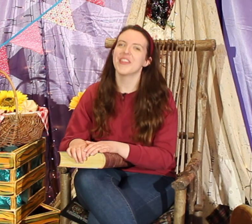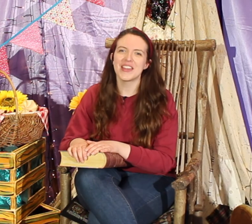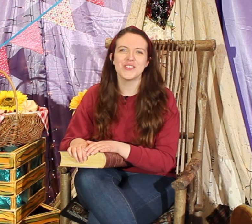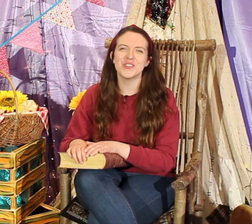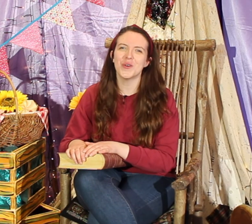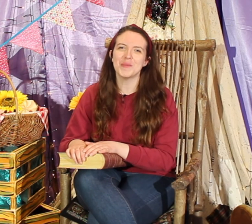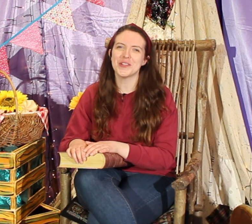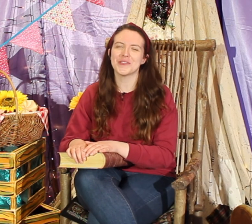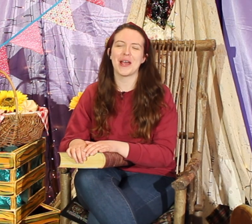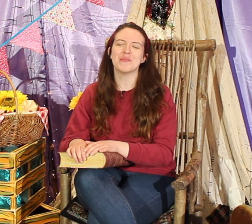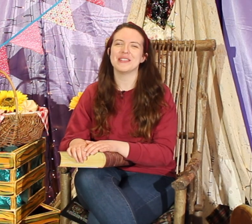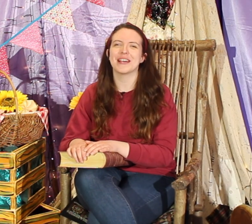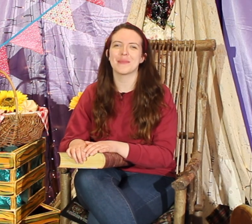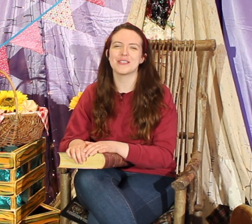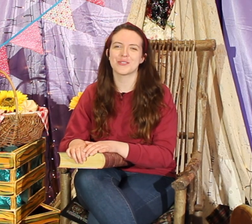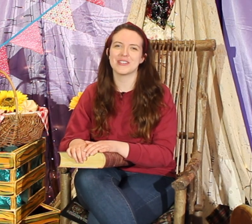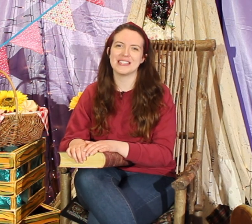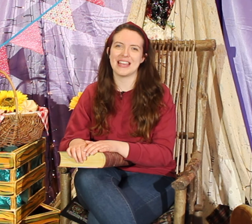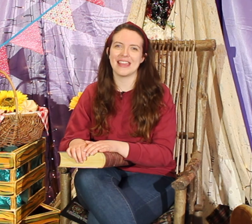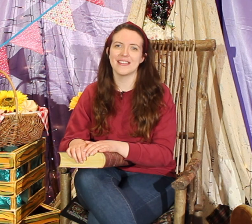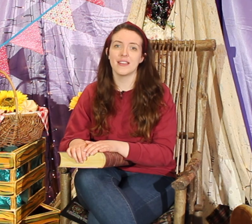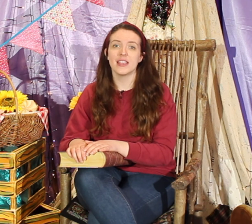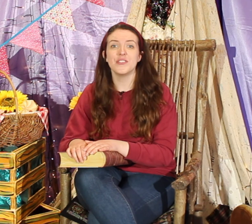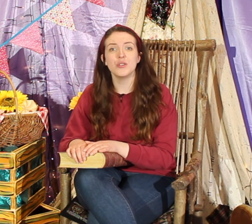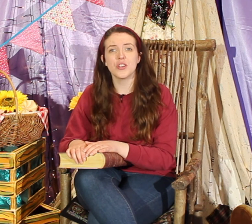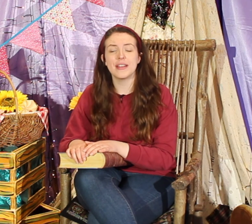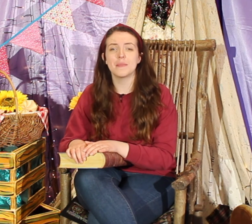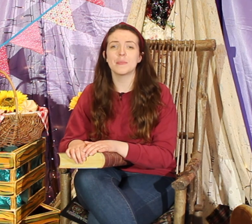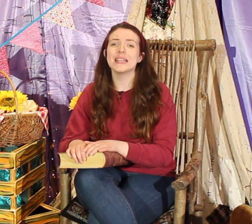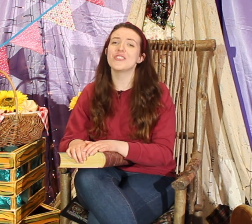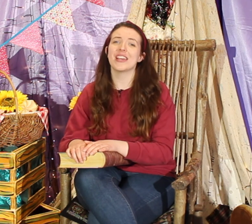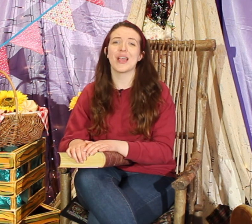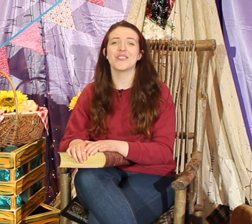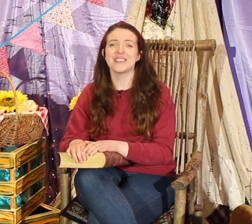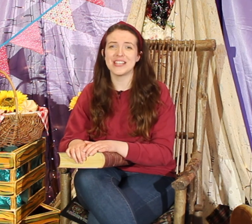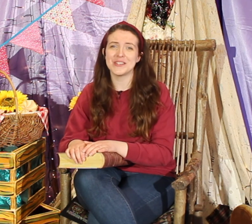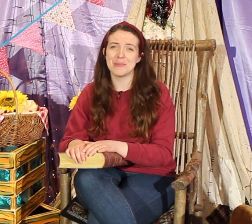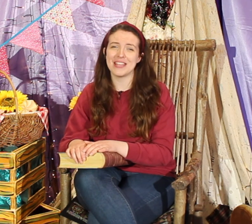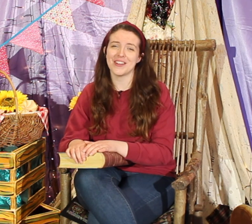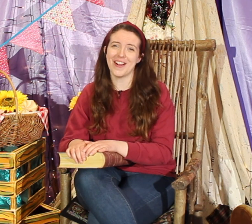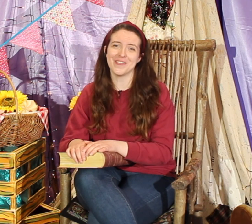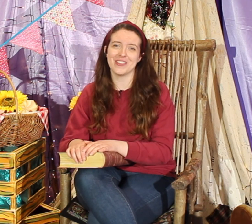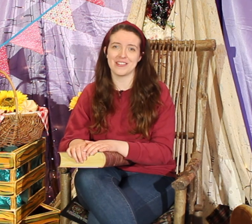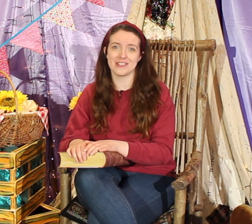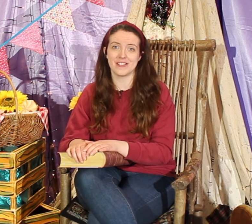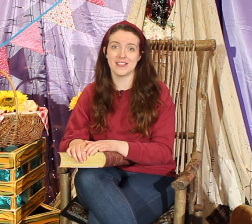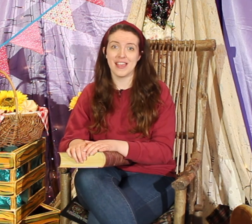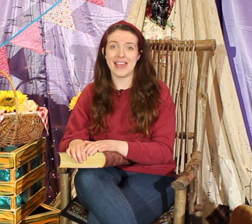Thank you so much for helping me tell my story today. If you enjoyed it, please check out the donations page at Hartford Theatre. It helps